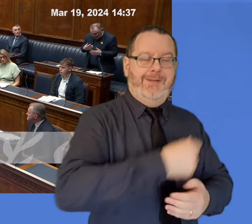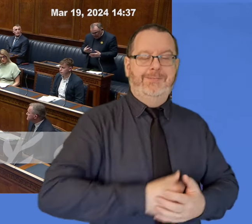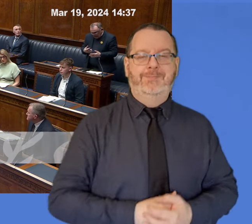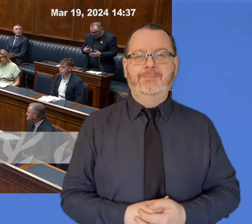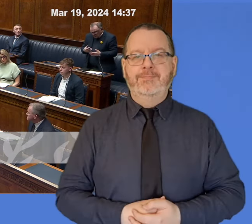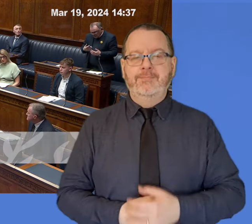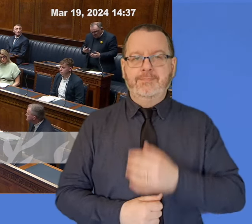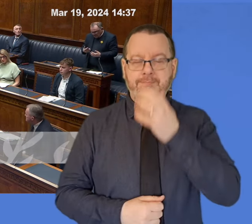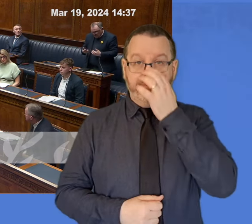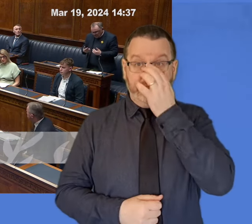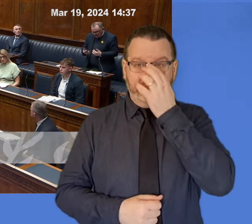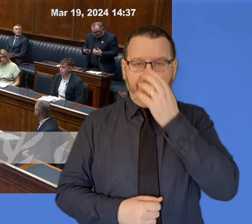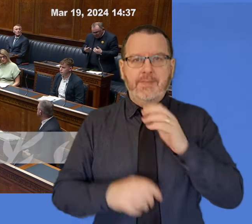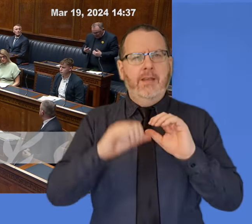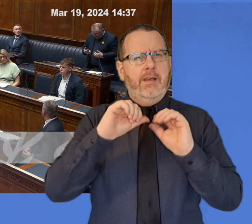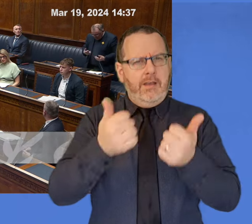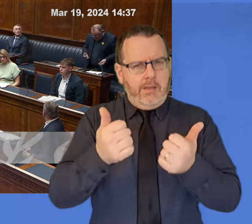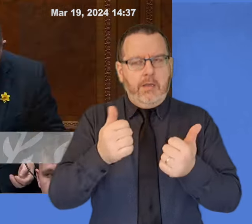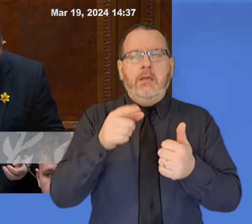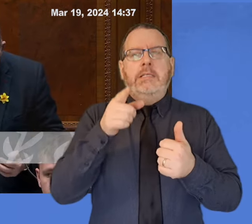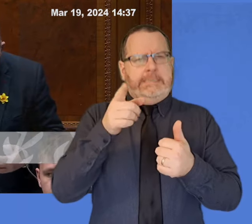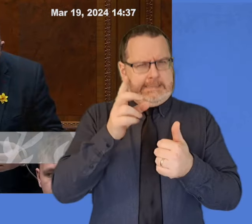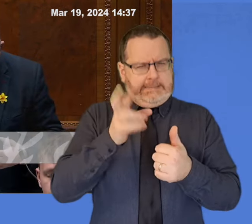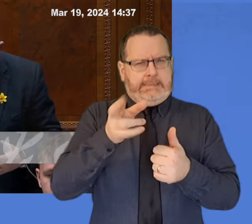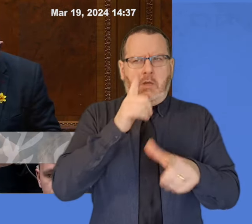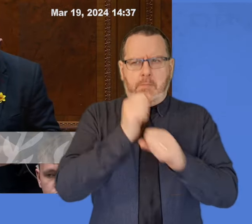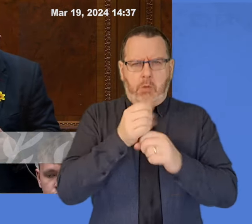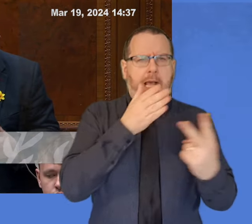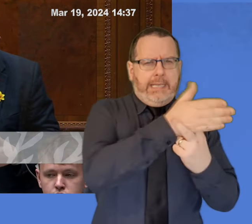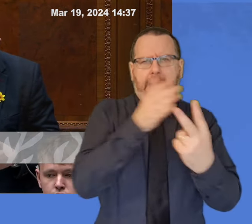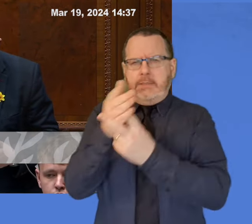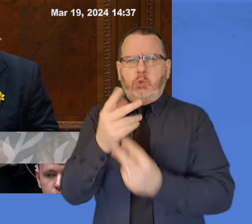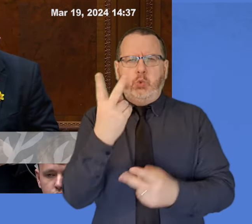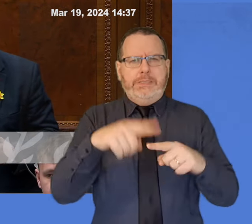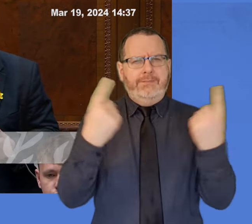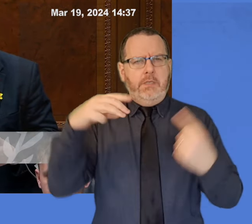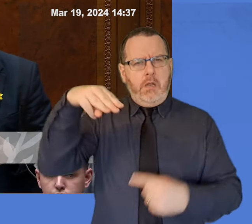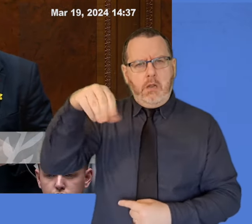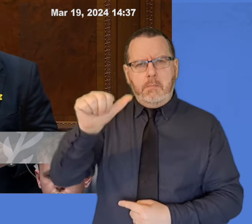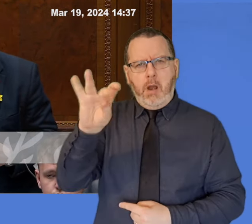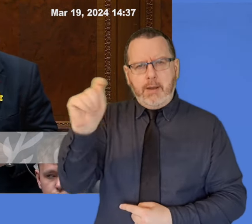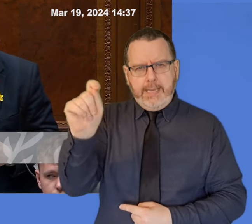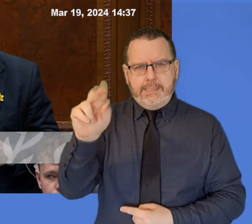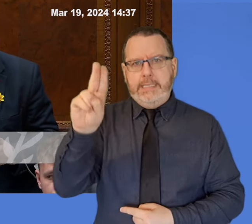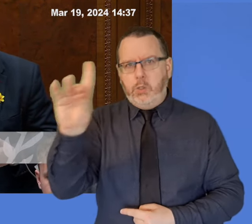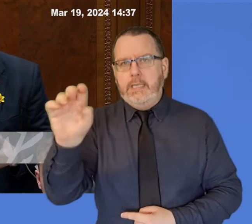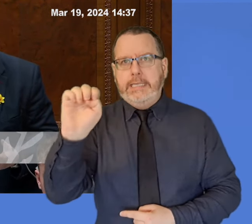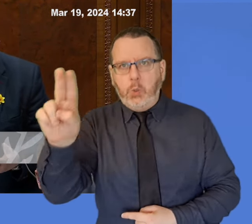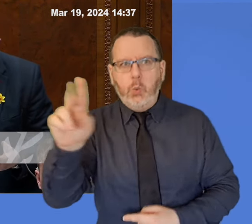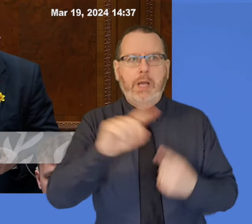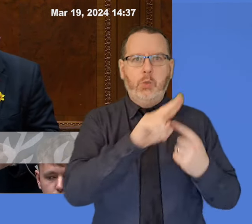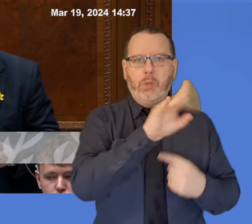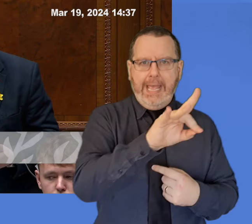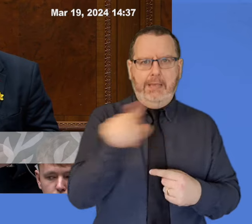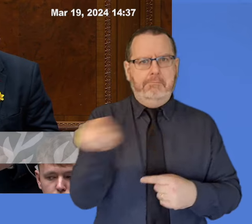In fact, again, too, in terms of that dual market access, I think that we can all but appreciate how critical it is in order to